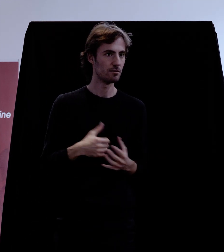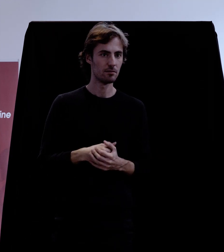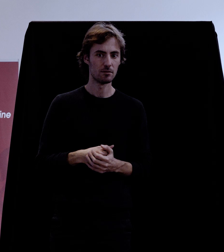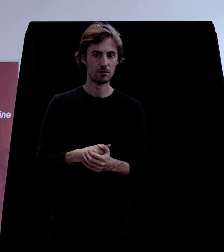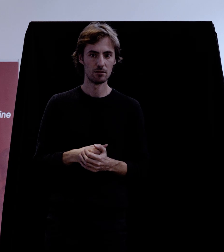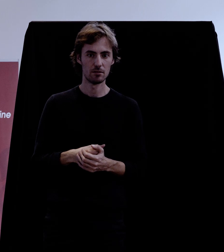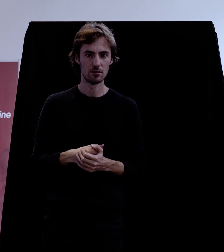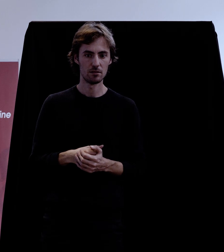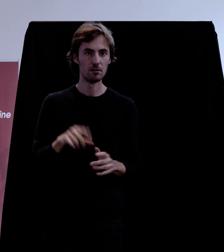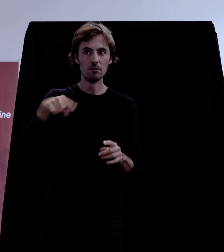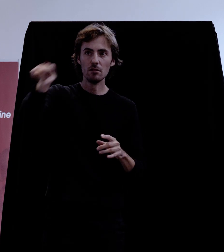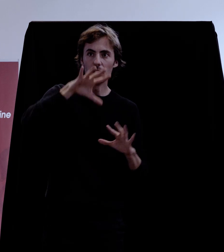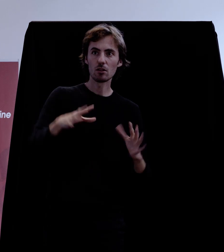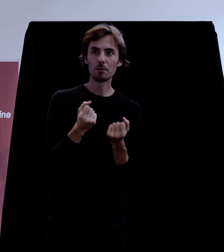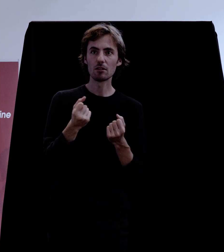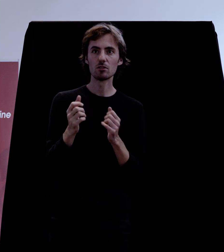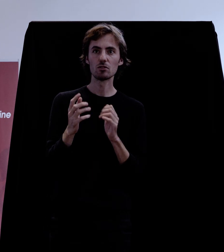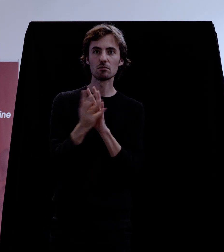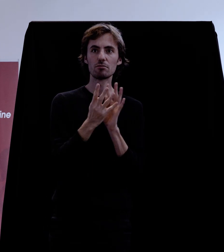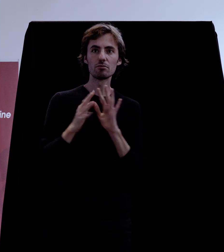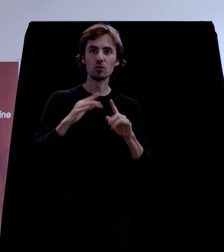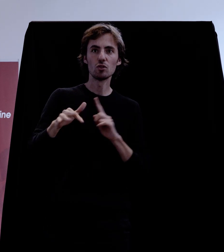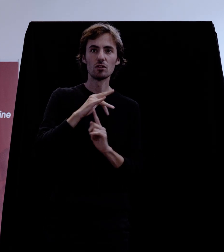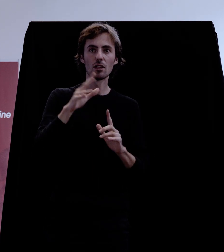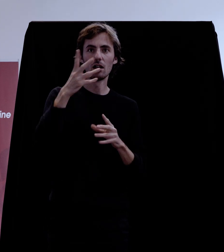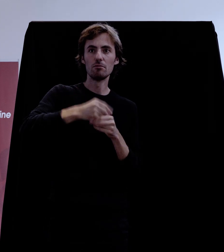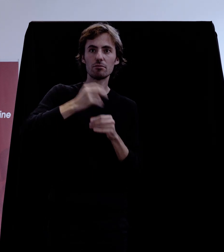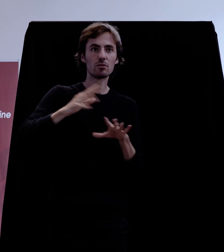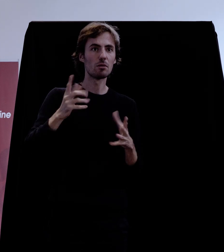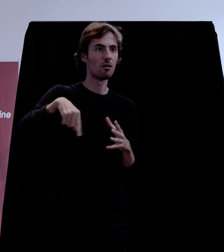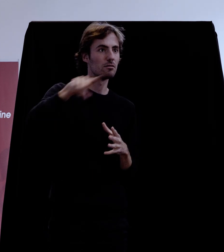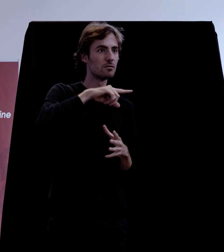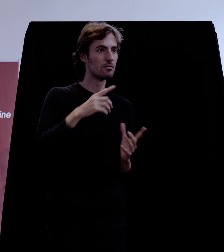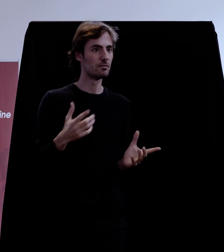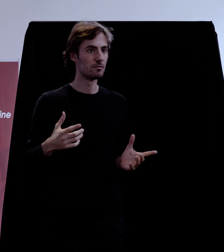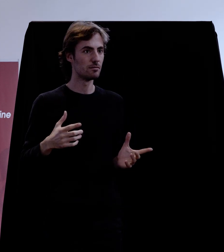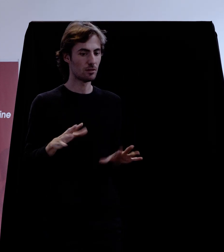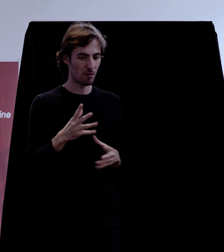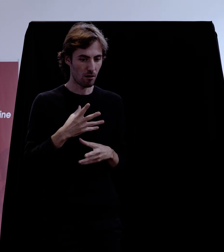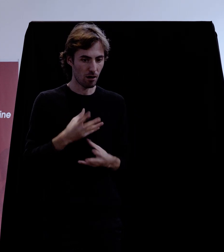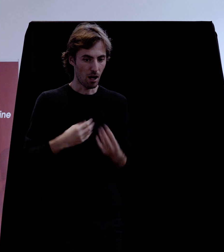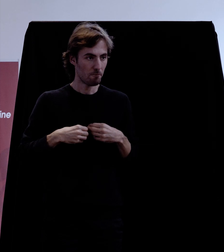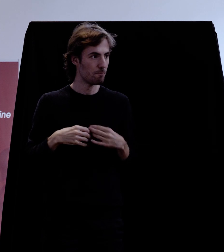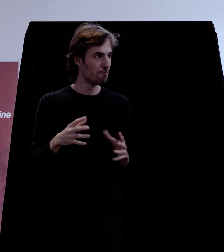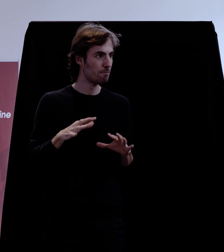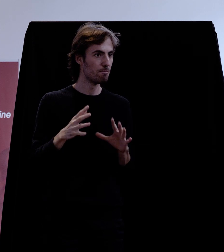them. Well done. But really, how did you learn to do that? By observing other people,